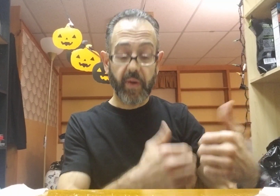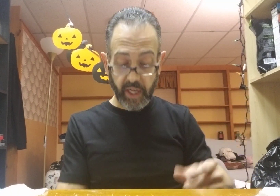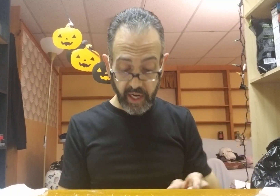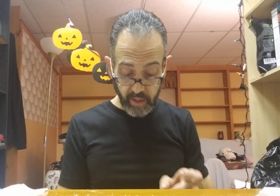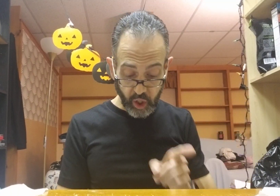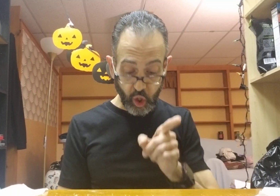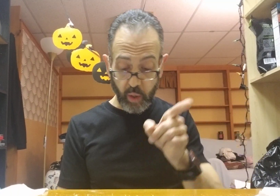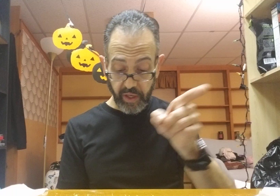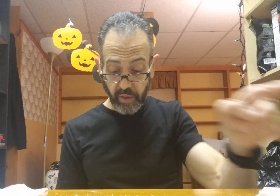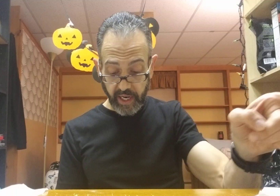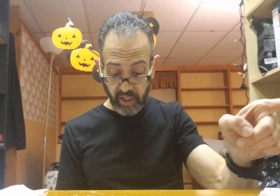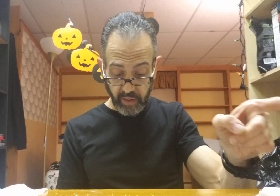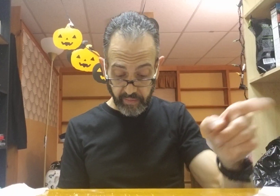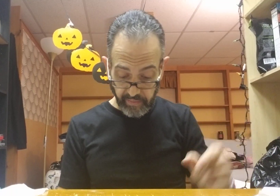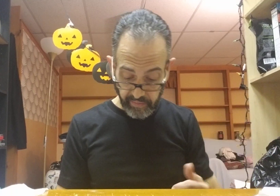Okay, you go in the direction.